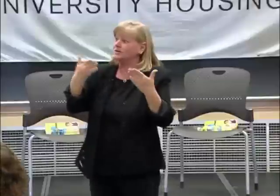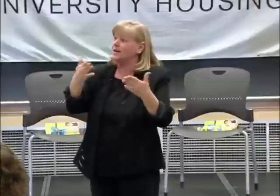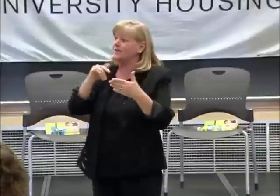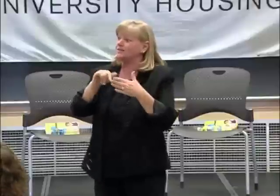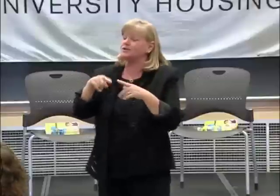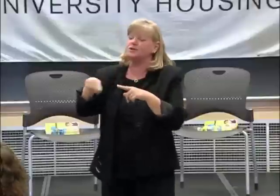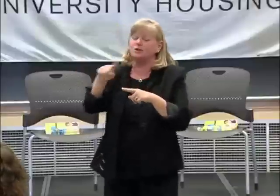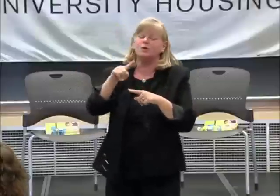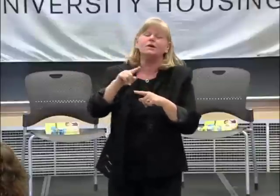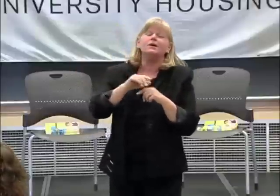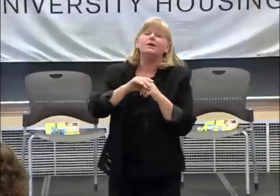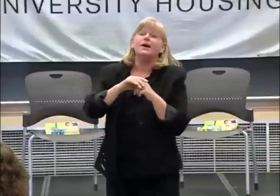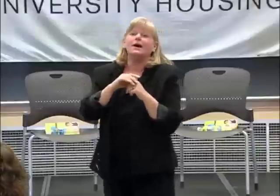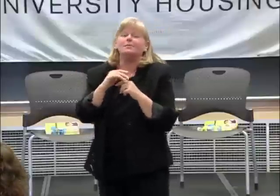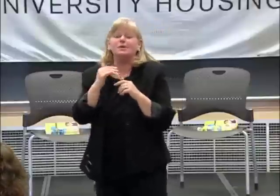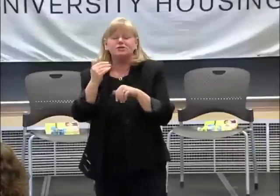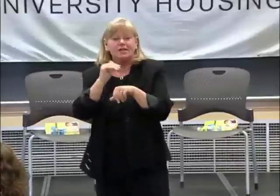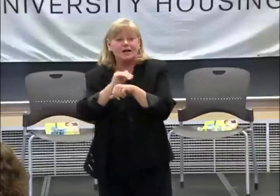present this to you tonight.